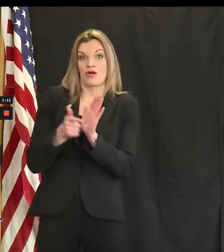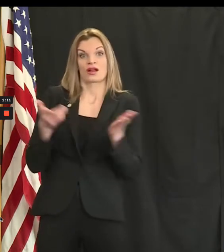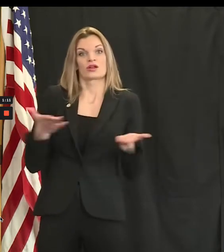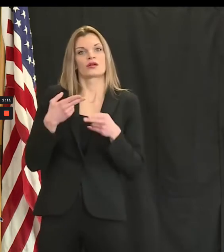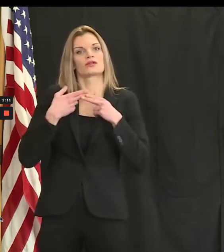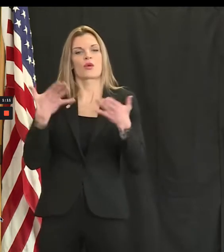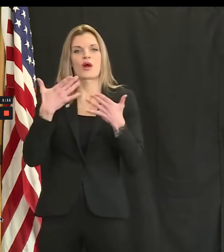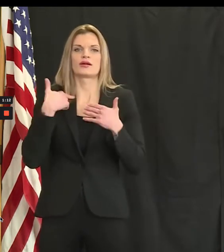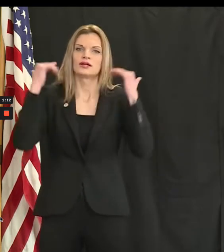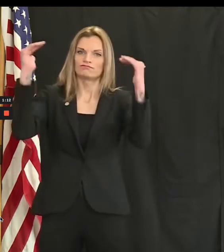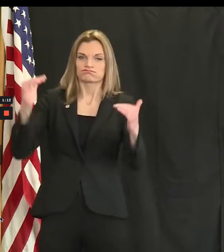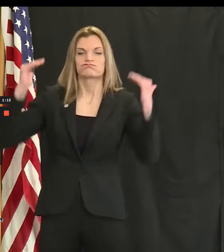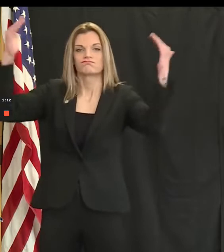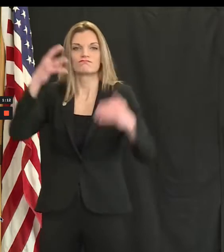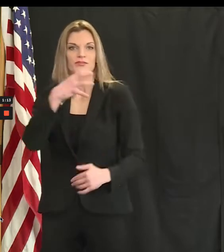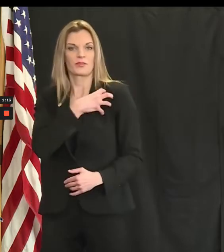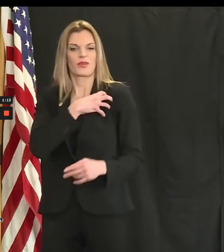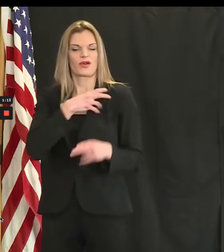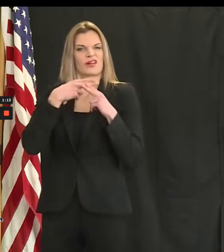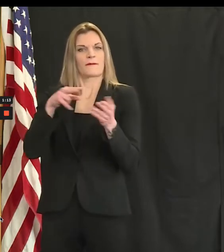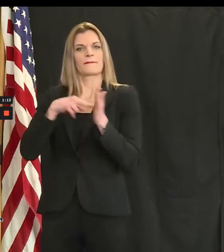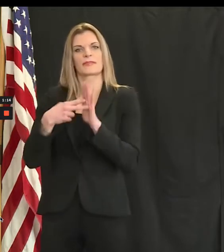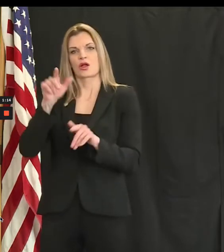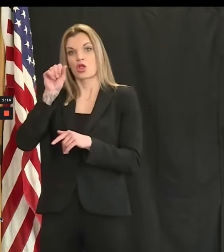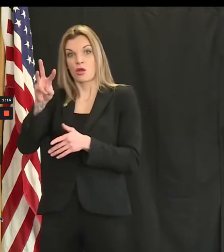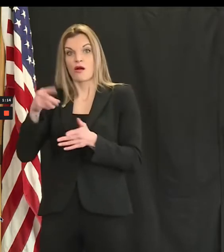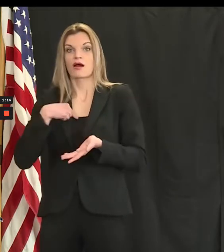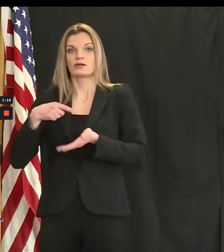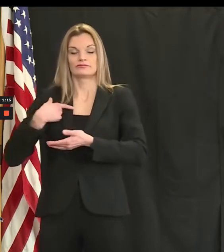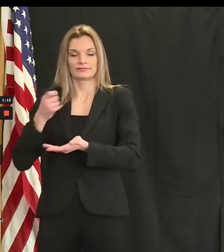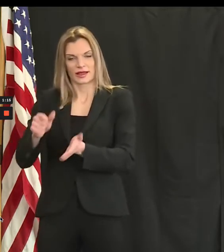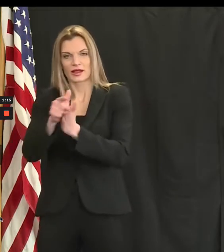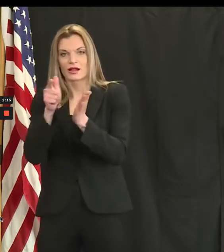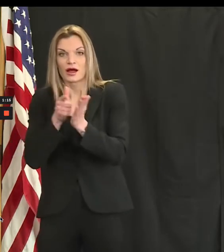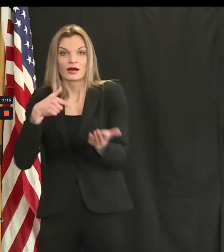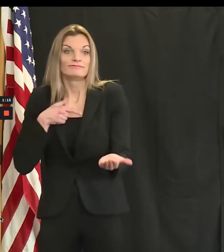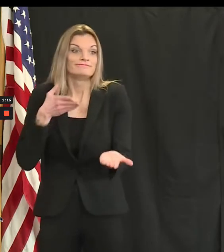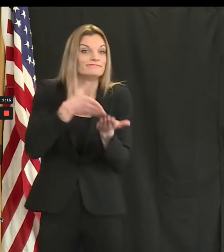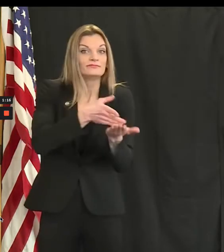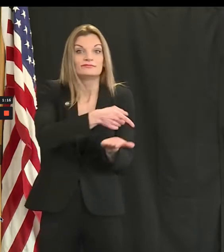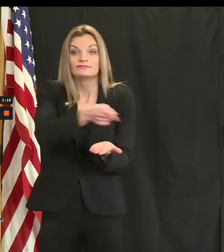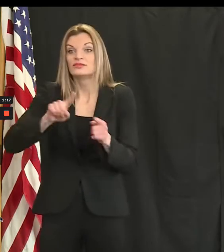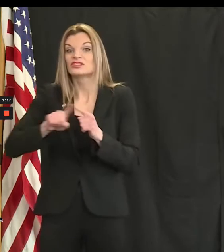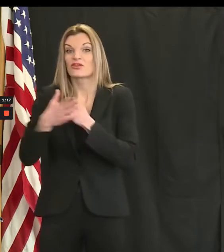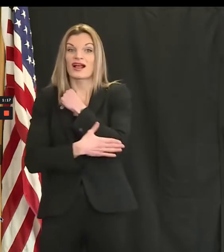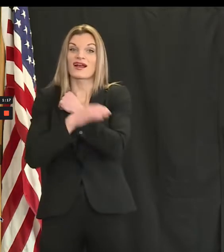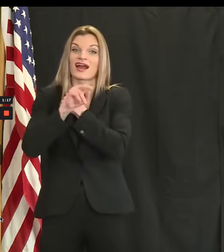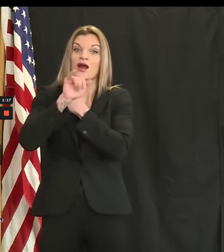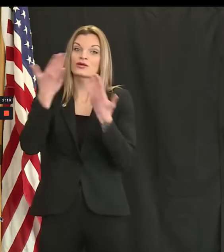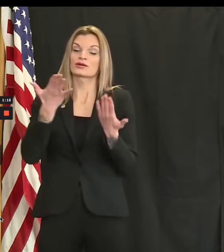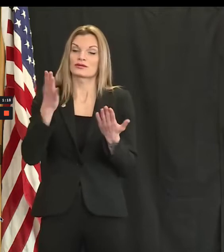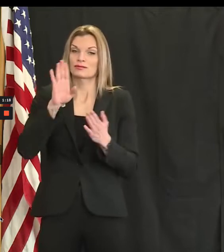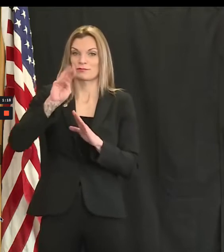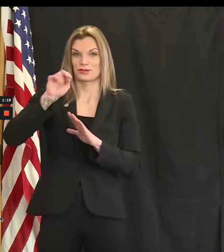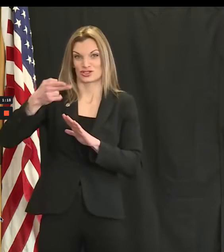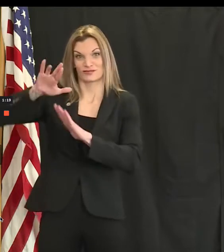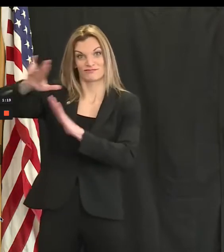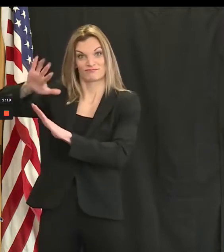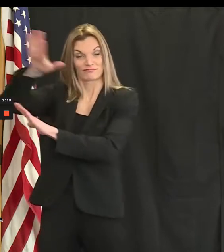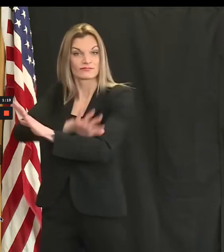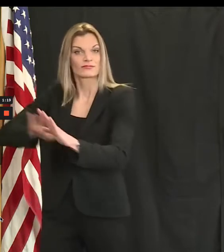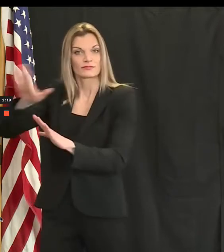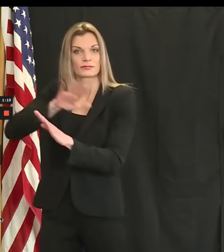enforcement officer, able to prosecute crimes under state law in each of Michigan's 83 counties. I am the